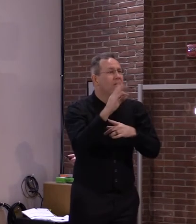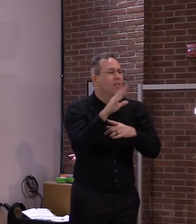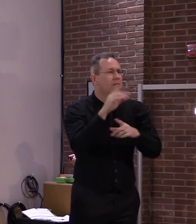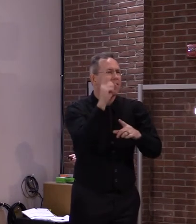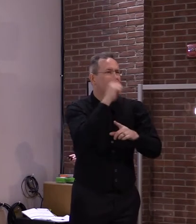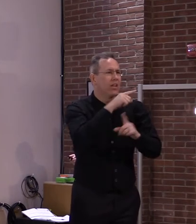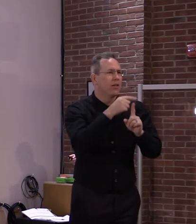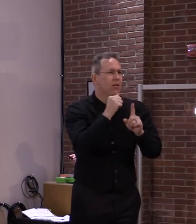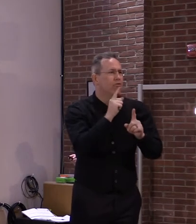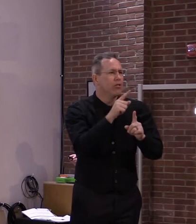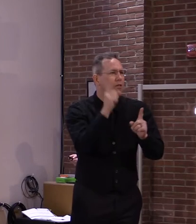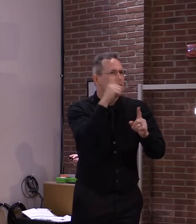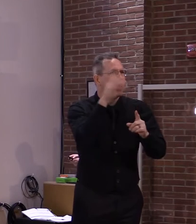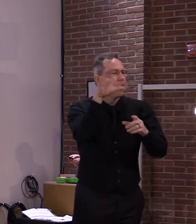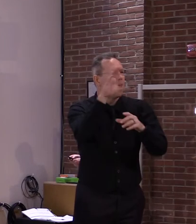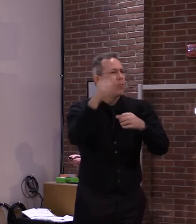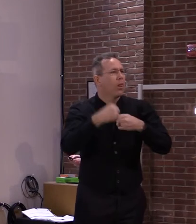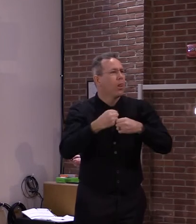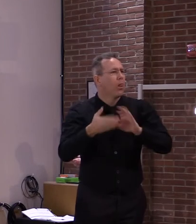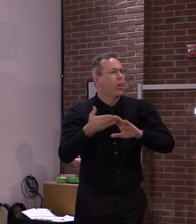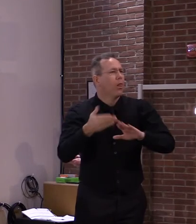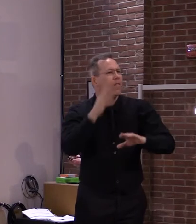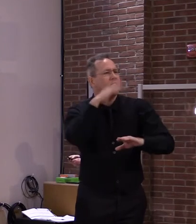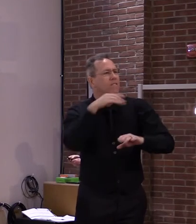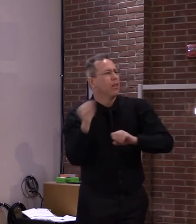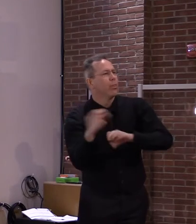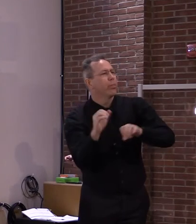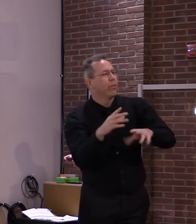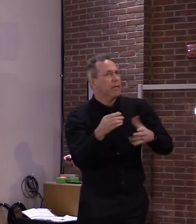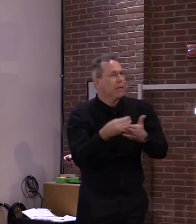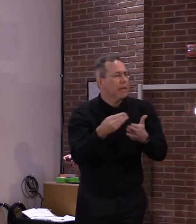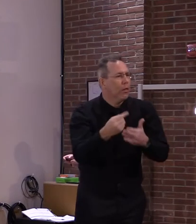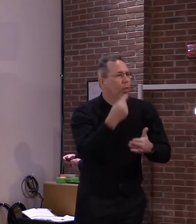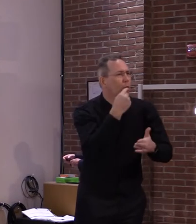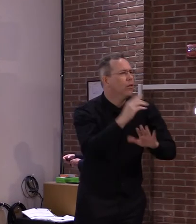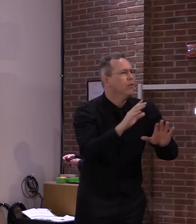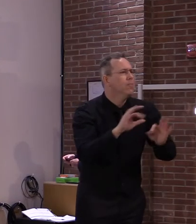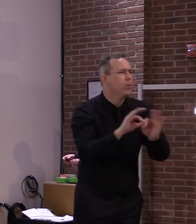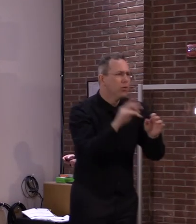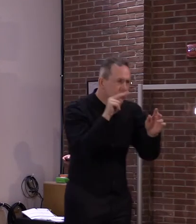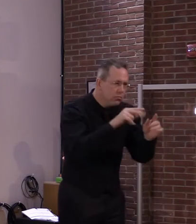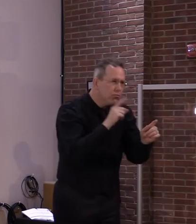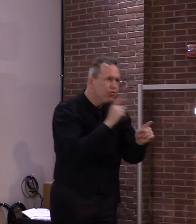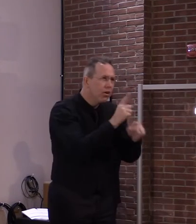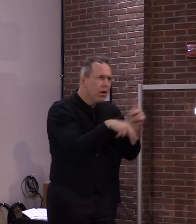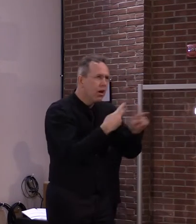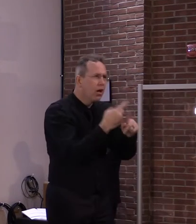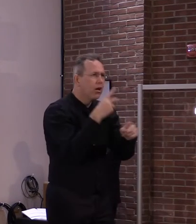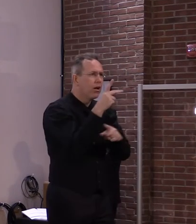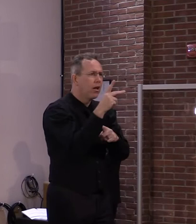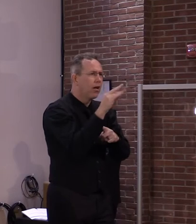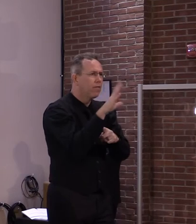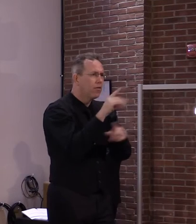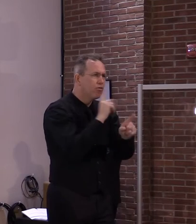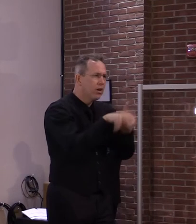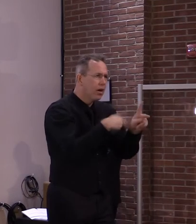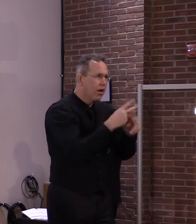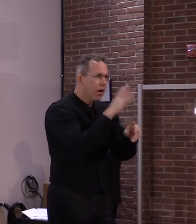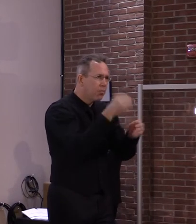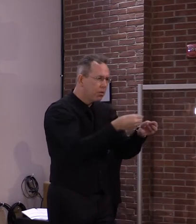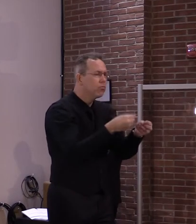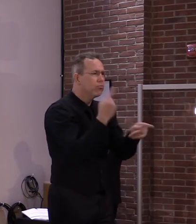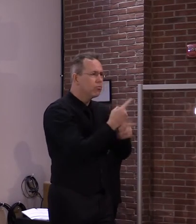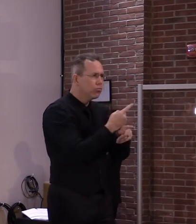there is some information in a long appendix about the various ones that are out there so that if you had the opportunity to purchase